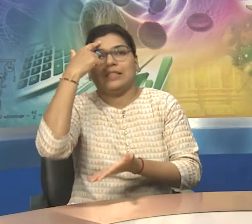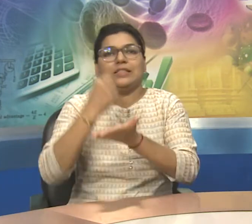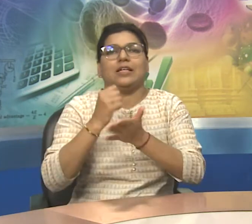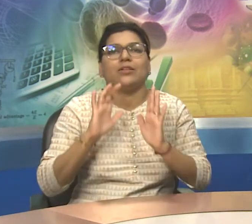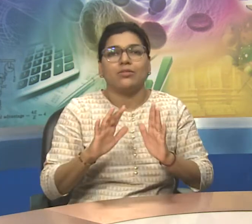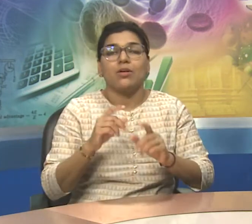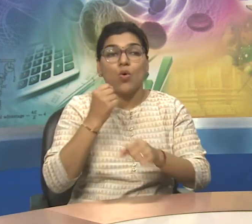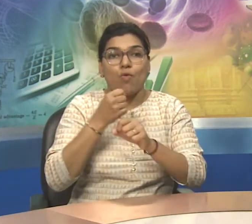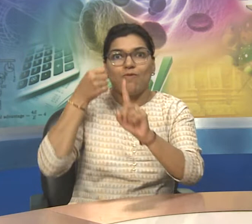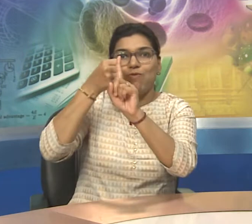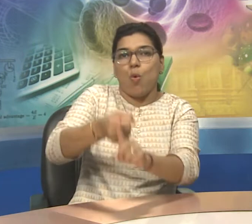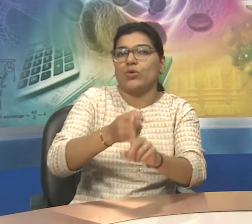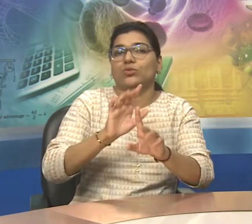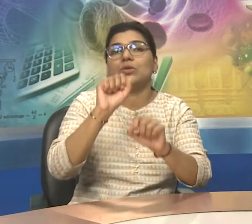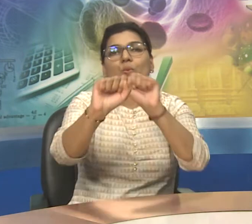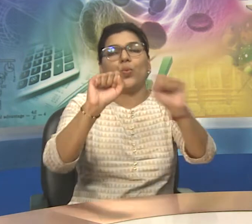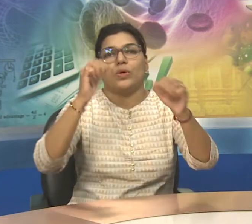the freedom of living